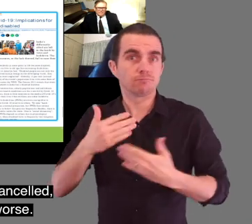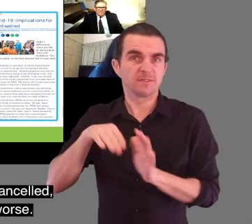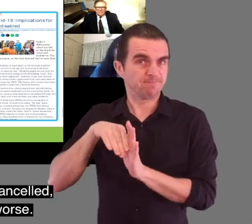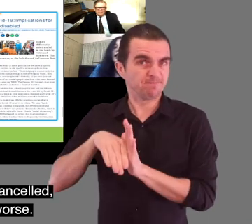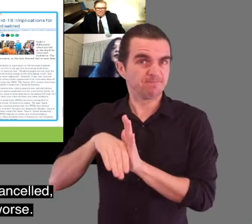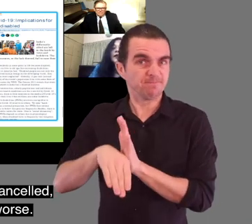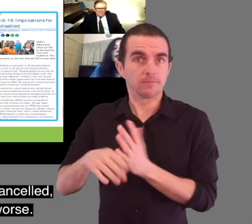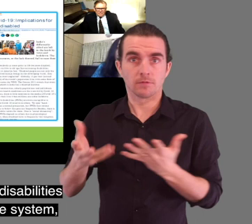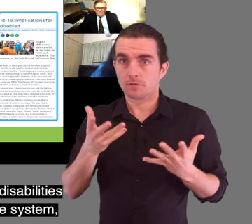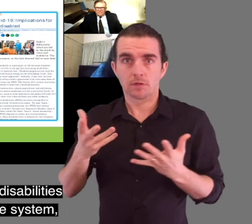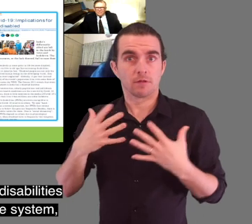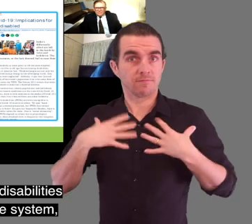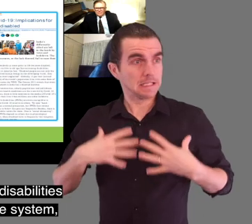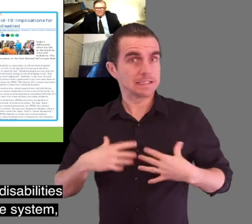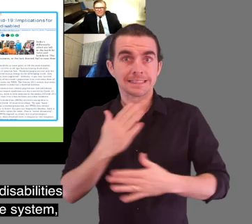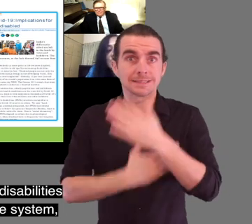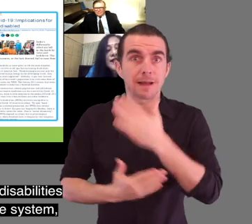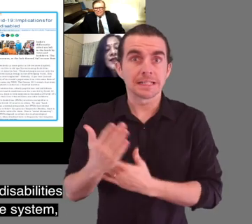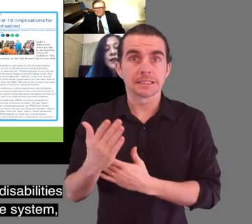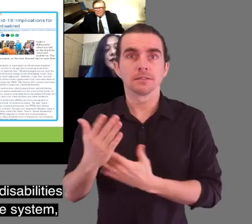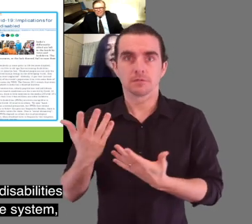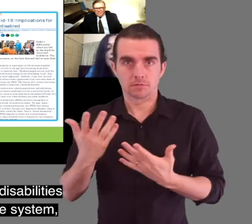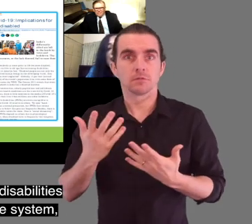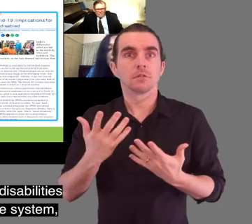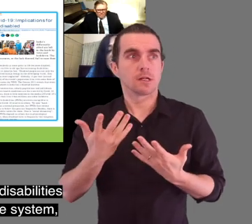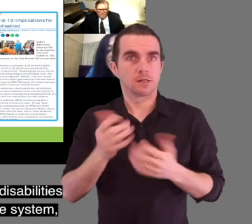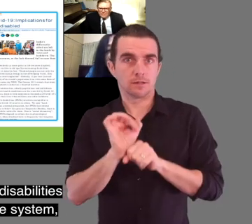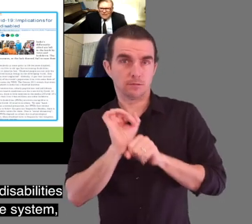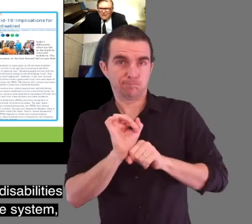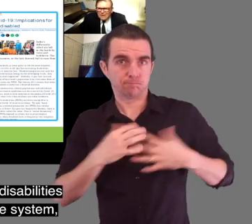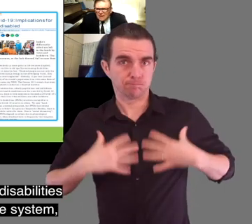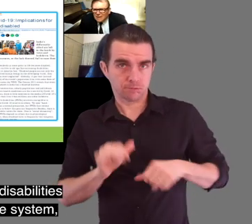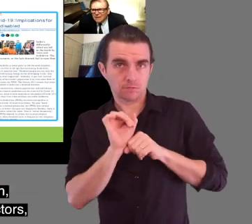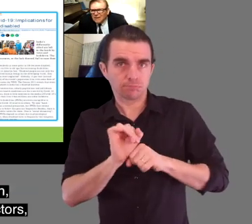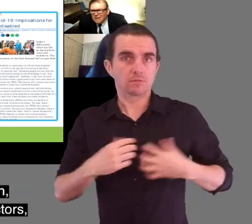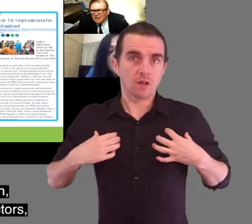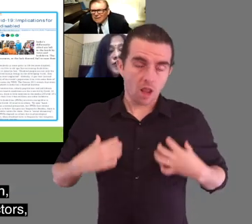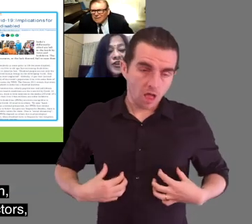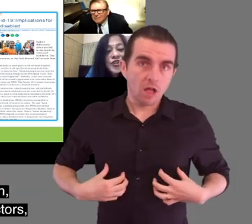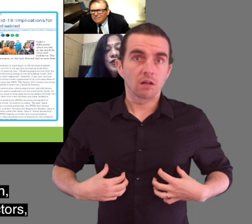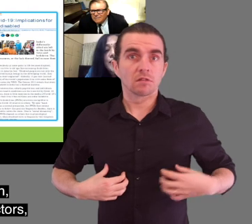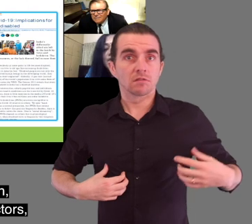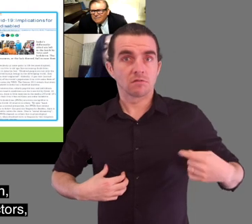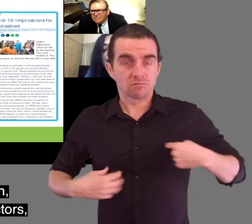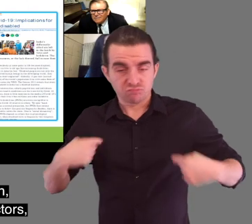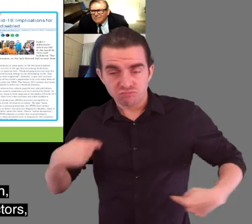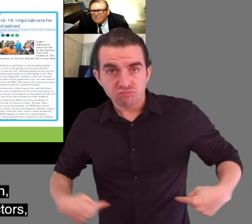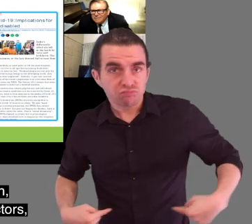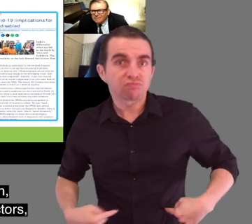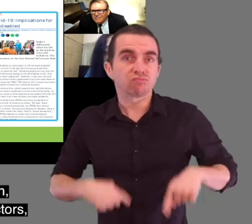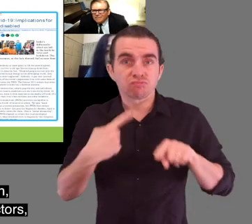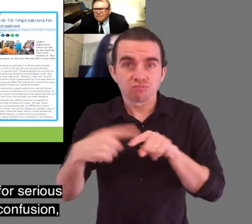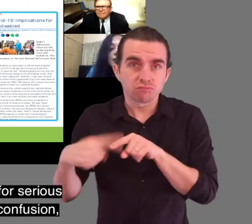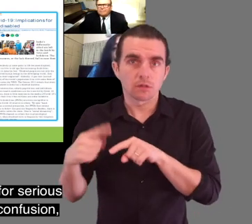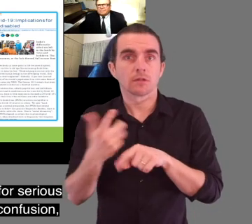worse. And those with physical disabilities that affected the immune system, the lung function, or other related